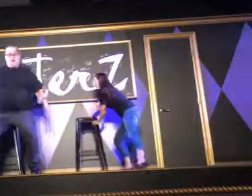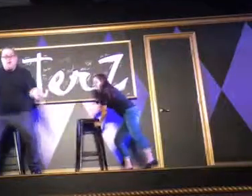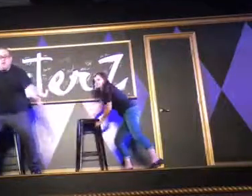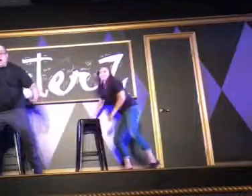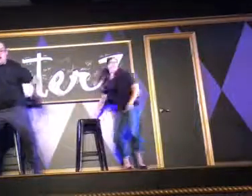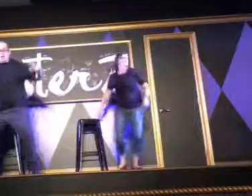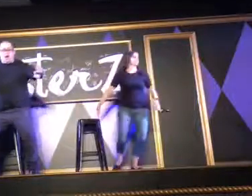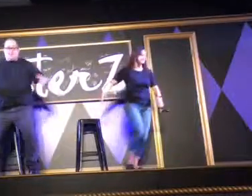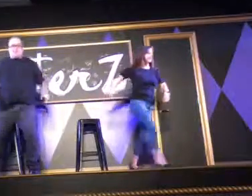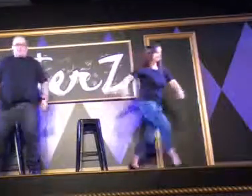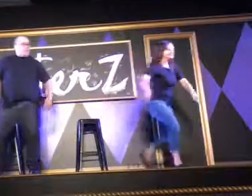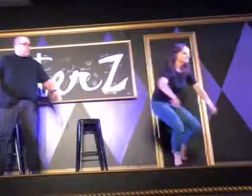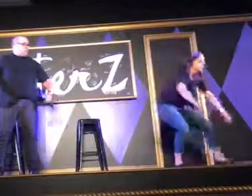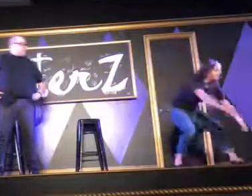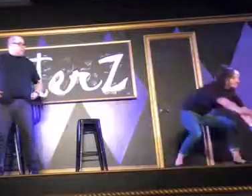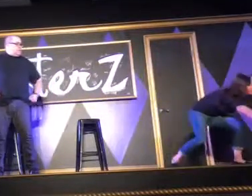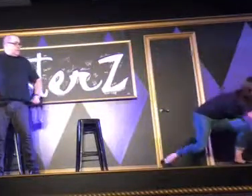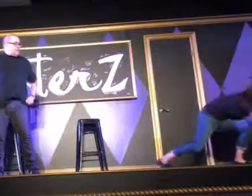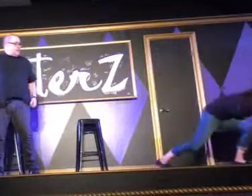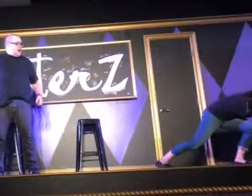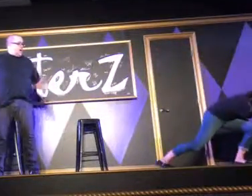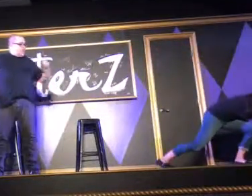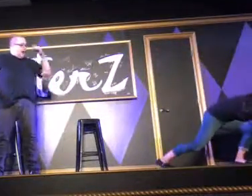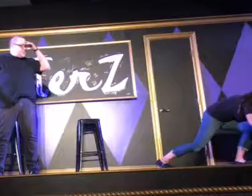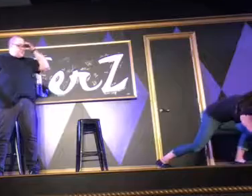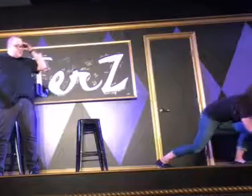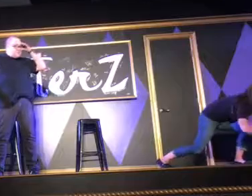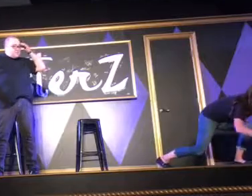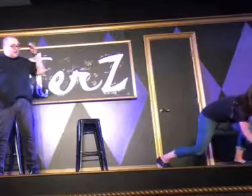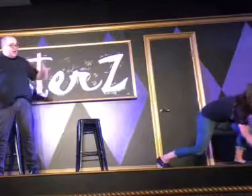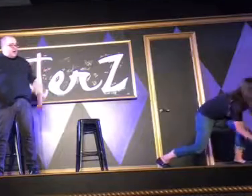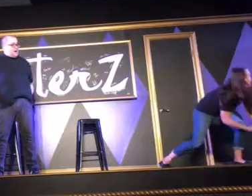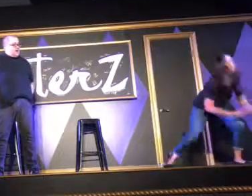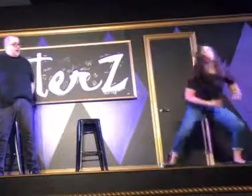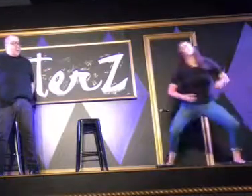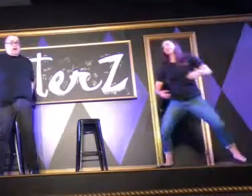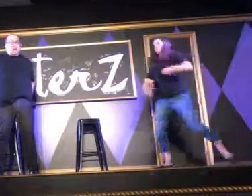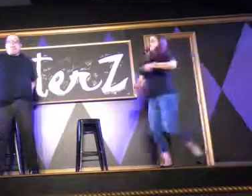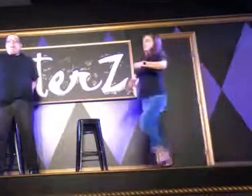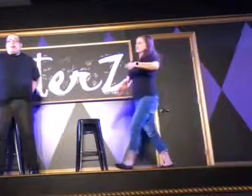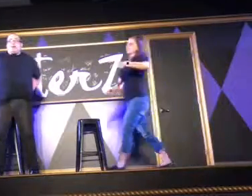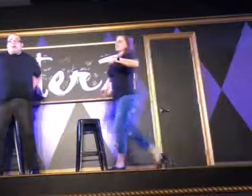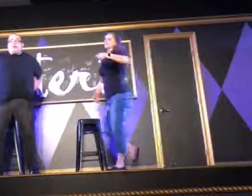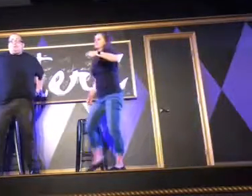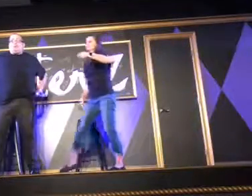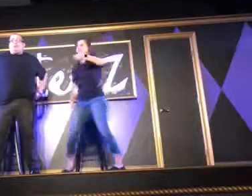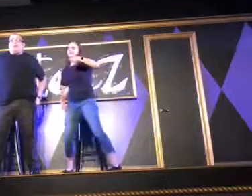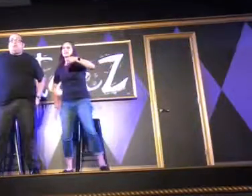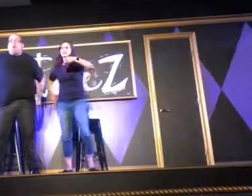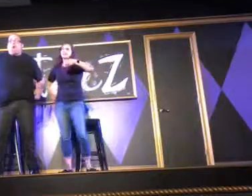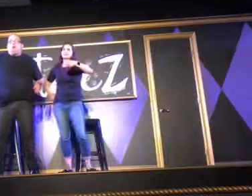so I brought some World War II style rations. All they can really do is make a little bun